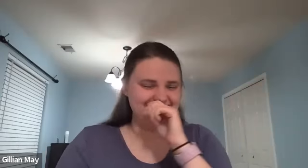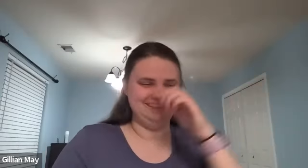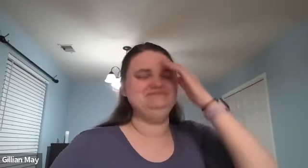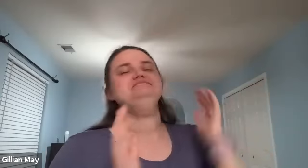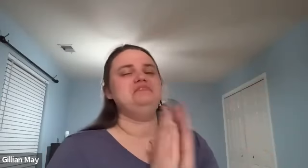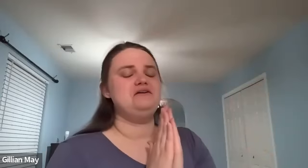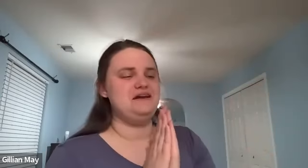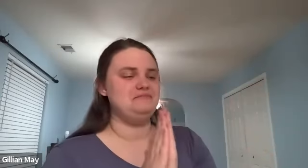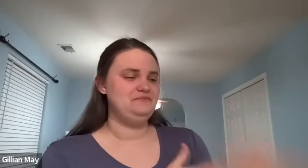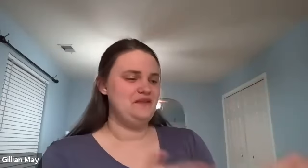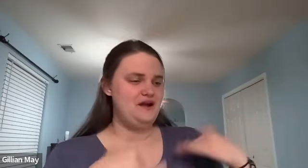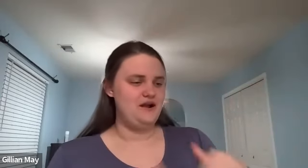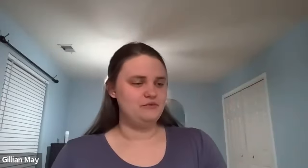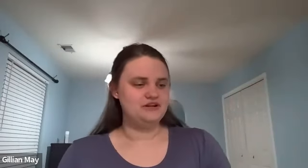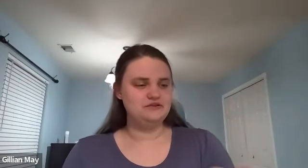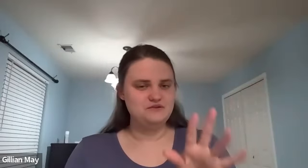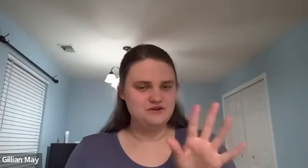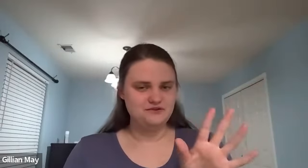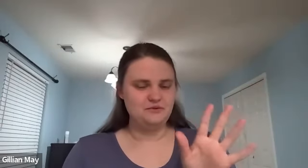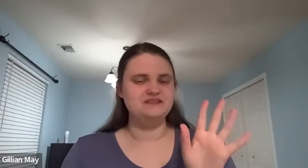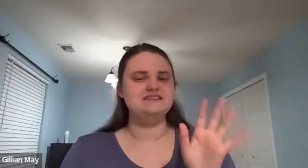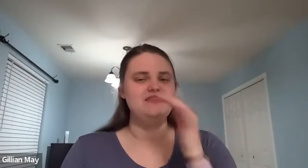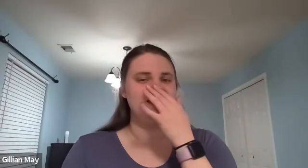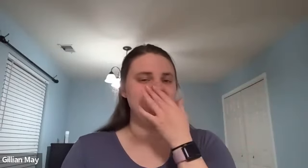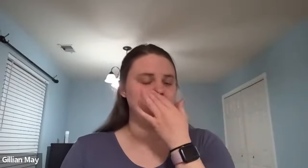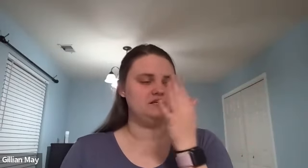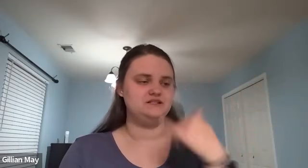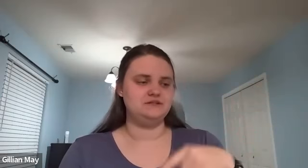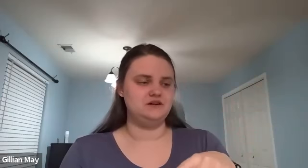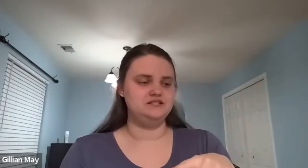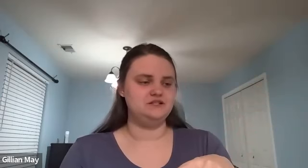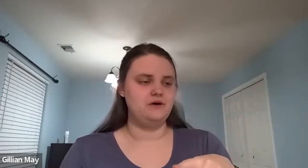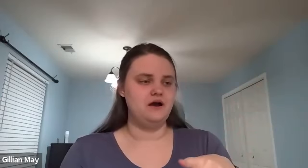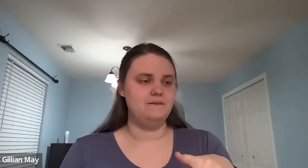Okay. All right. We're going to do a few more food ones and then we're going to switch on to